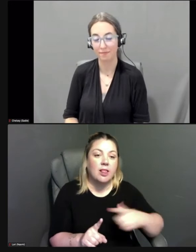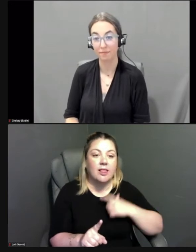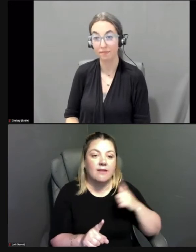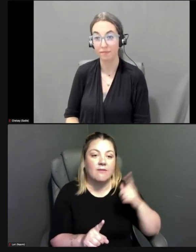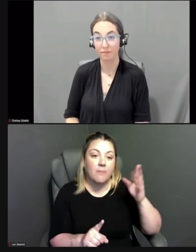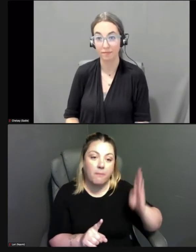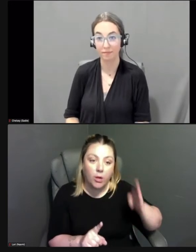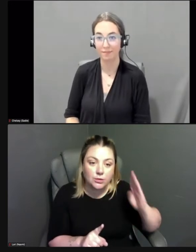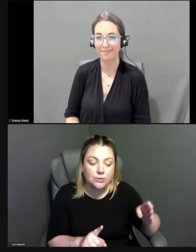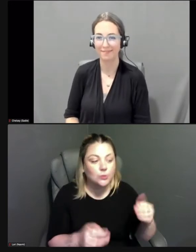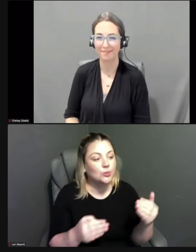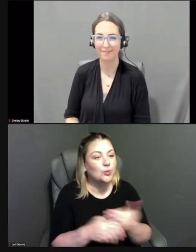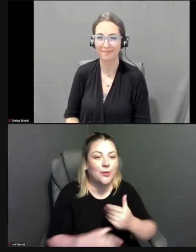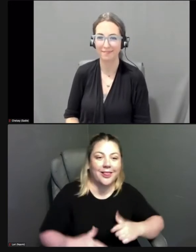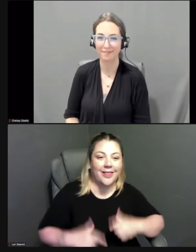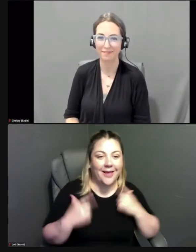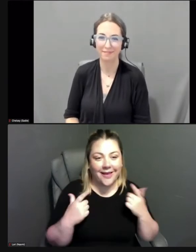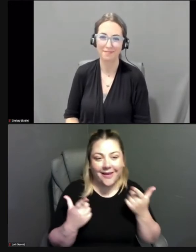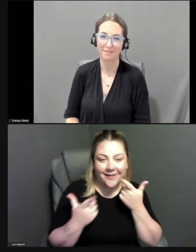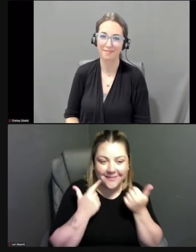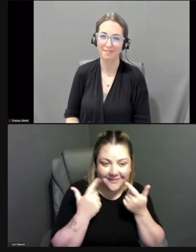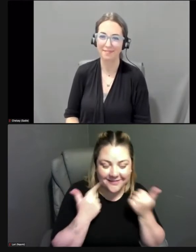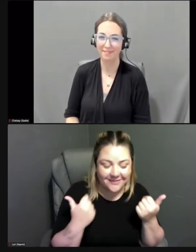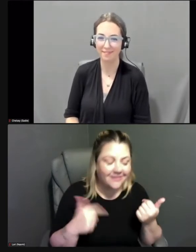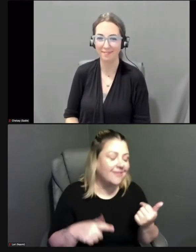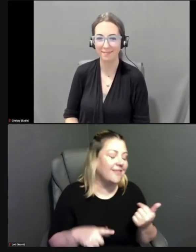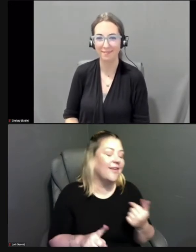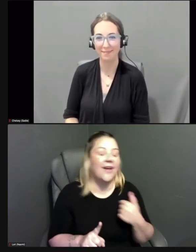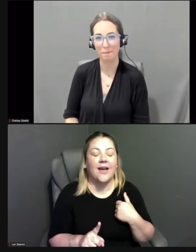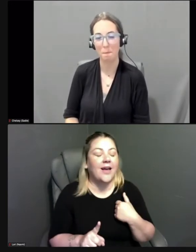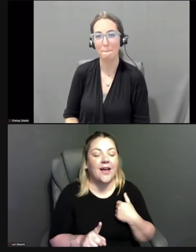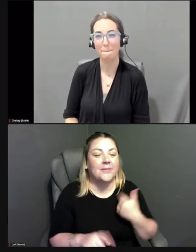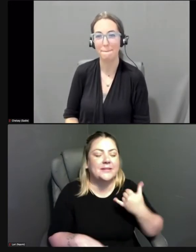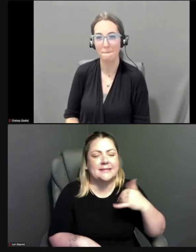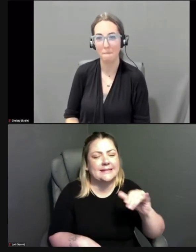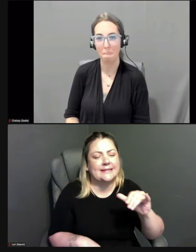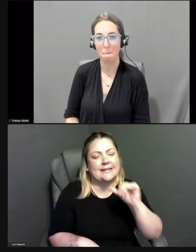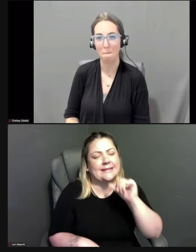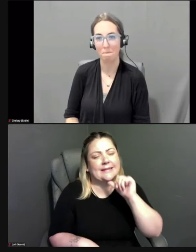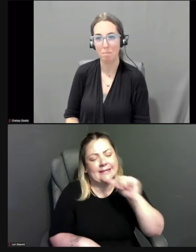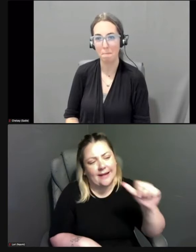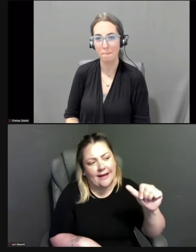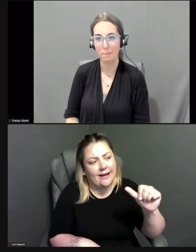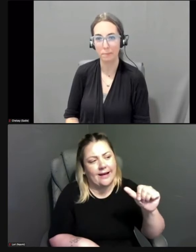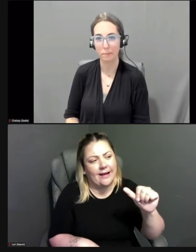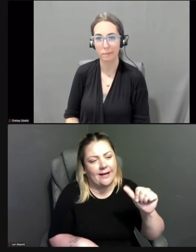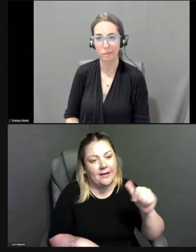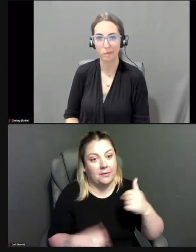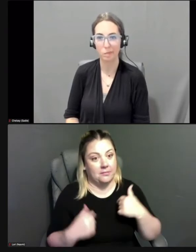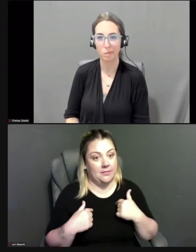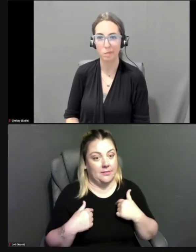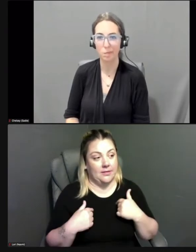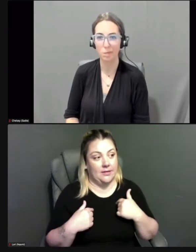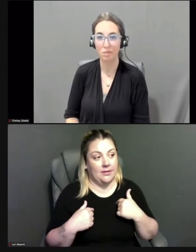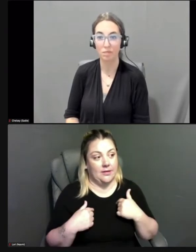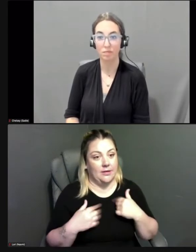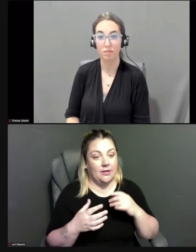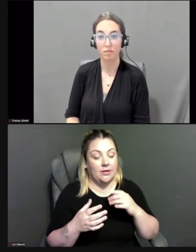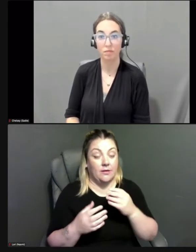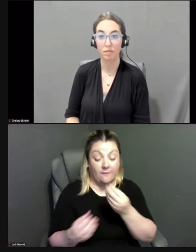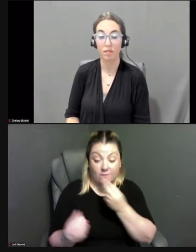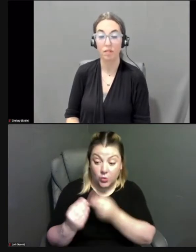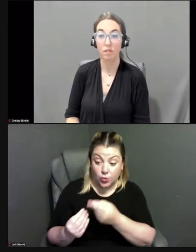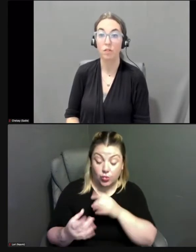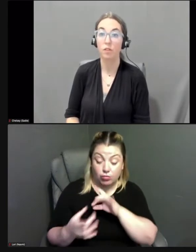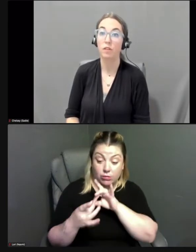life. I'm definitely still not, I would not say I had like a healthy relationship with food at that